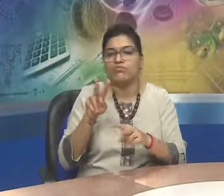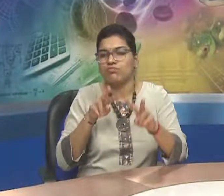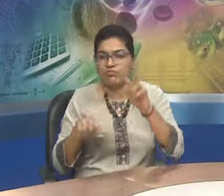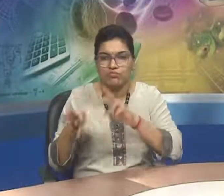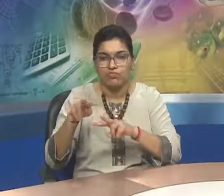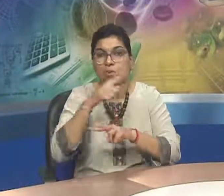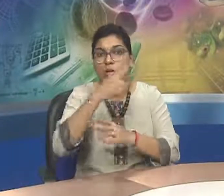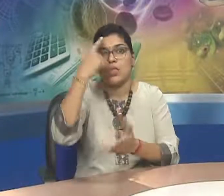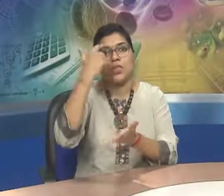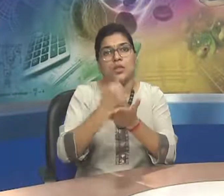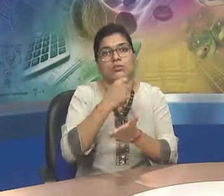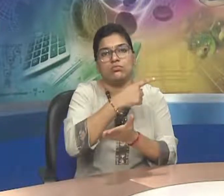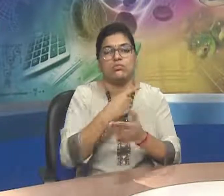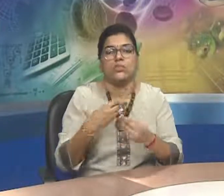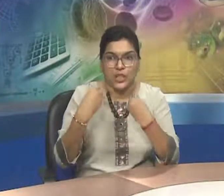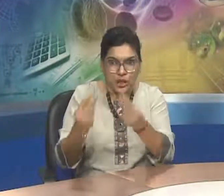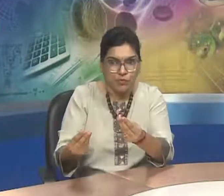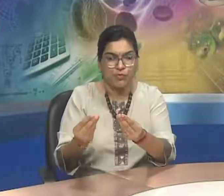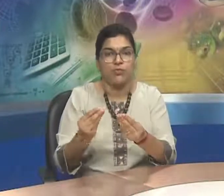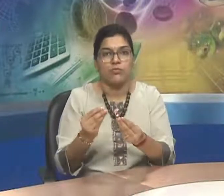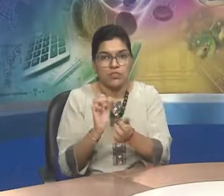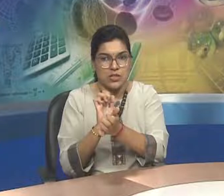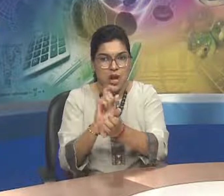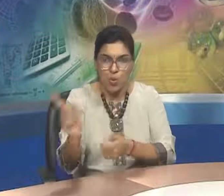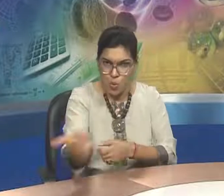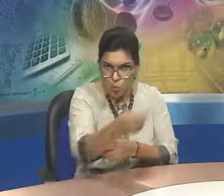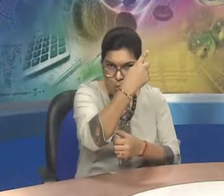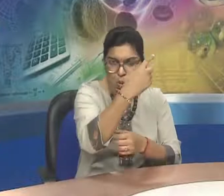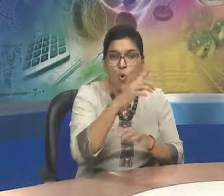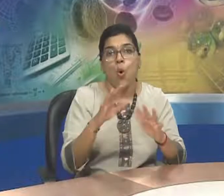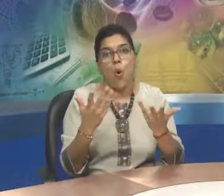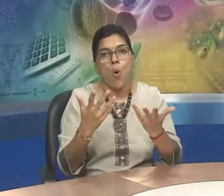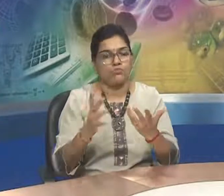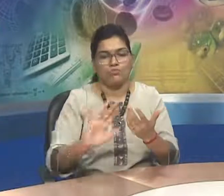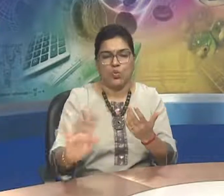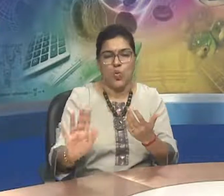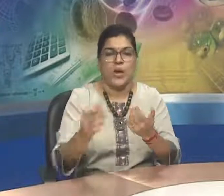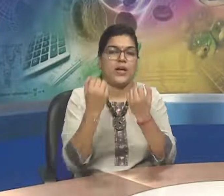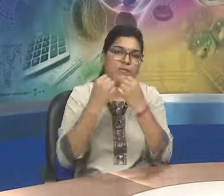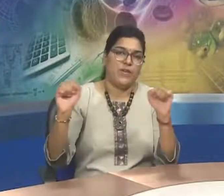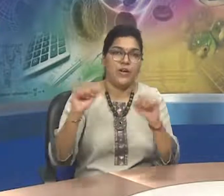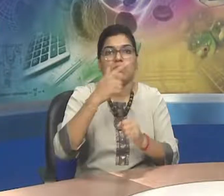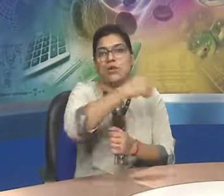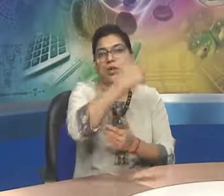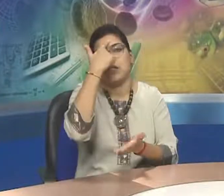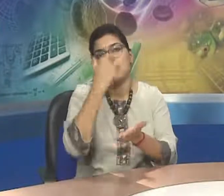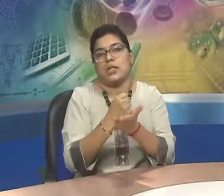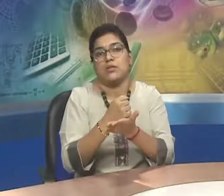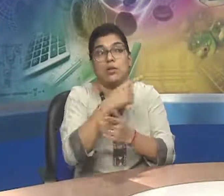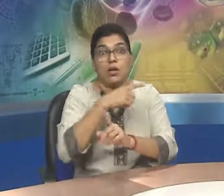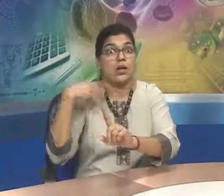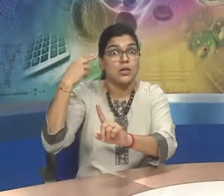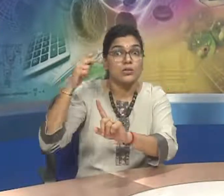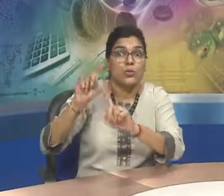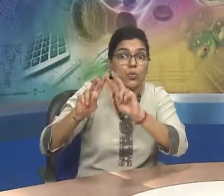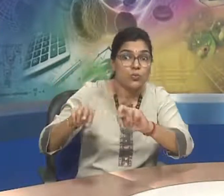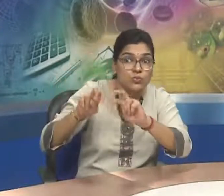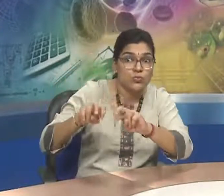along with all the details, and the judge will take the decision to continue to be in the